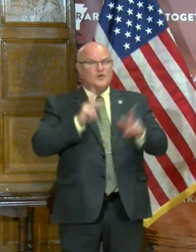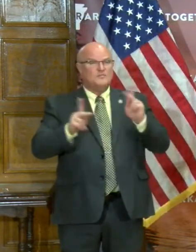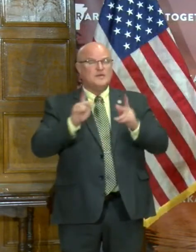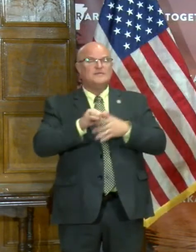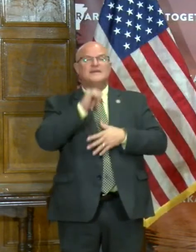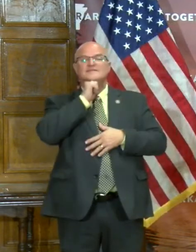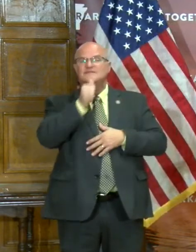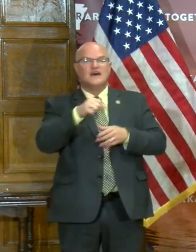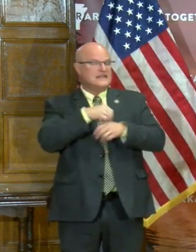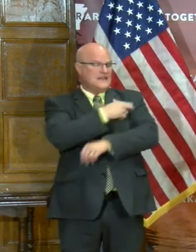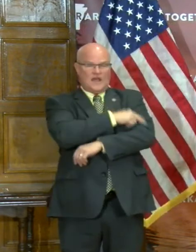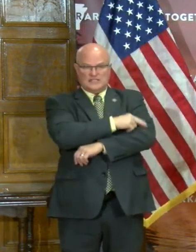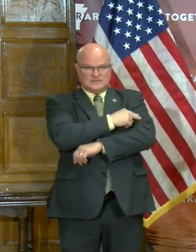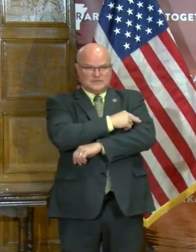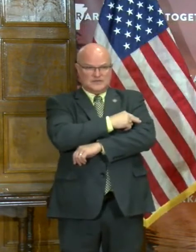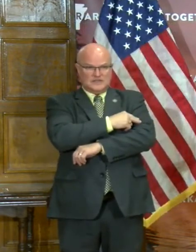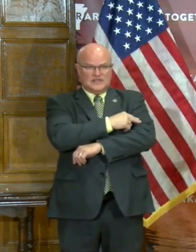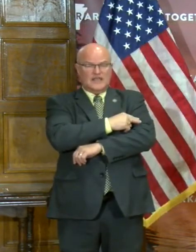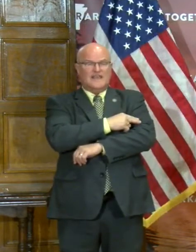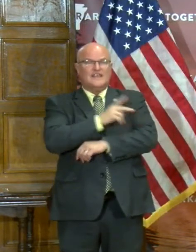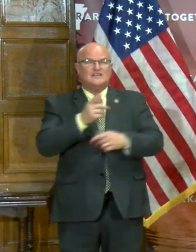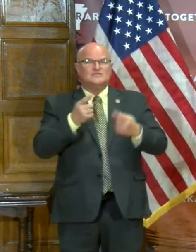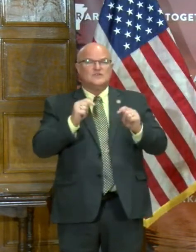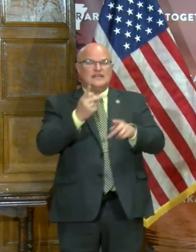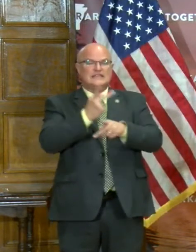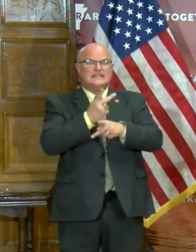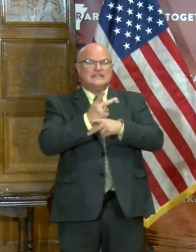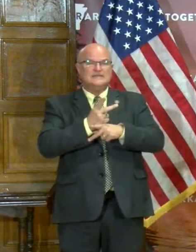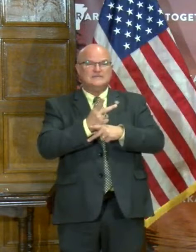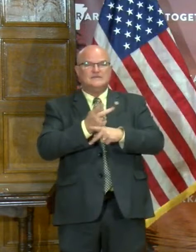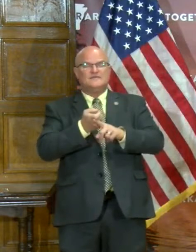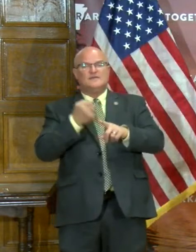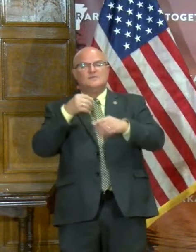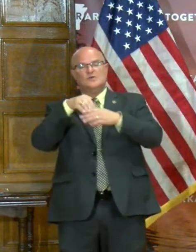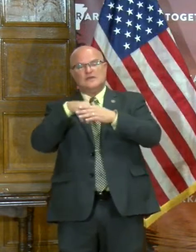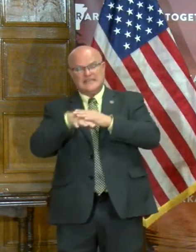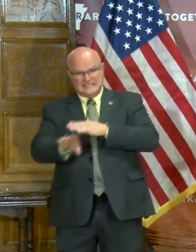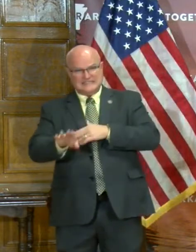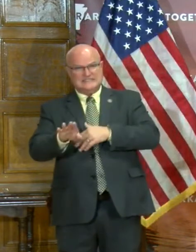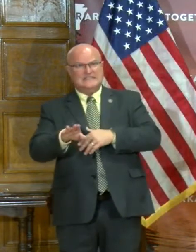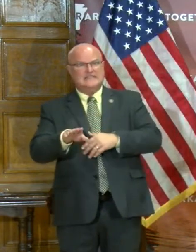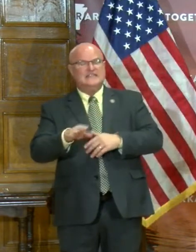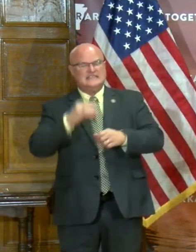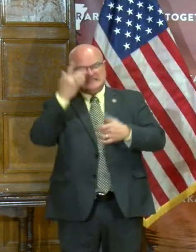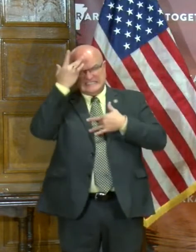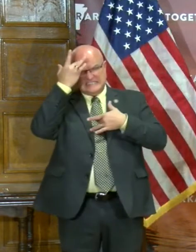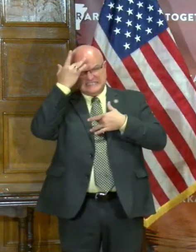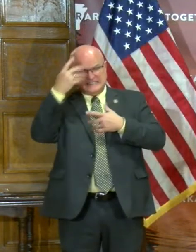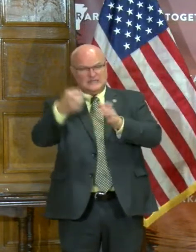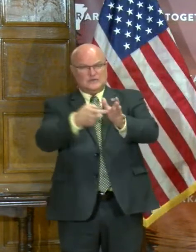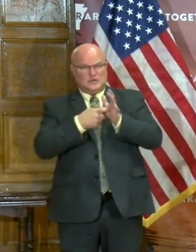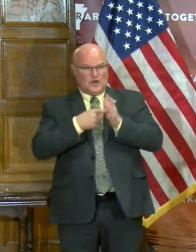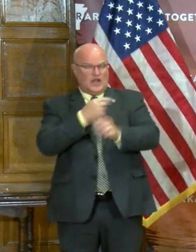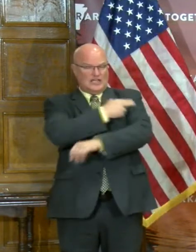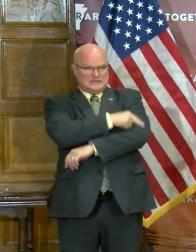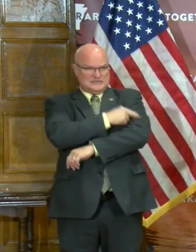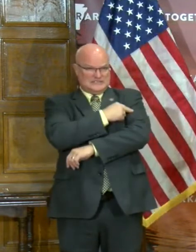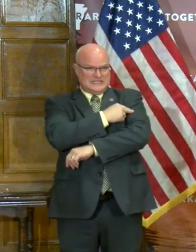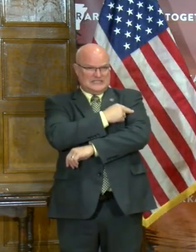that have not been hospitalized, and they are to try to keep them from going far enough into their illness that require hospitalization.